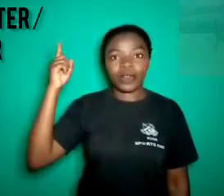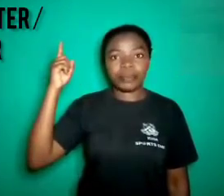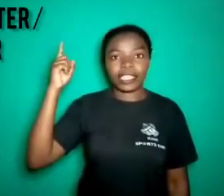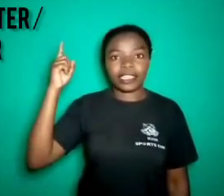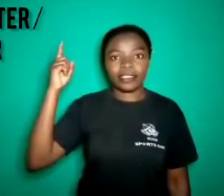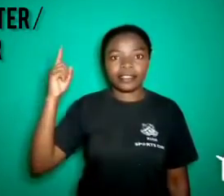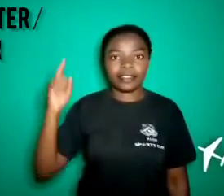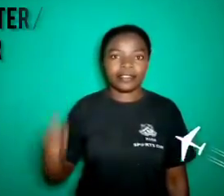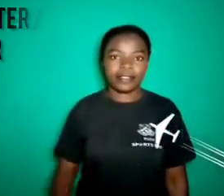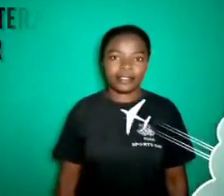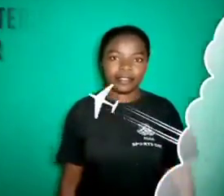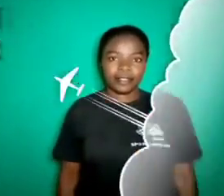Helicopter.